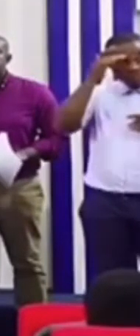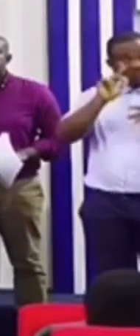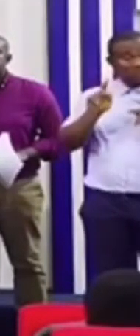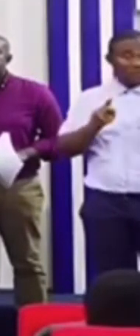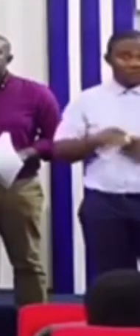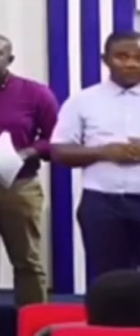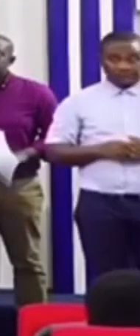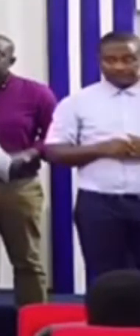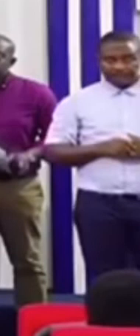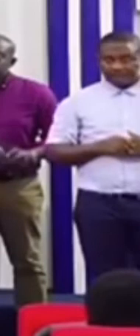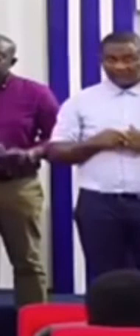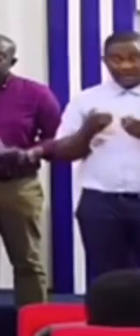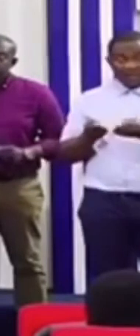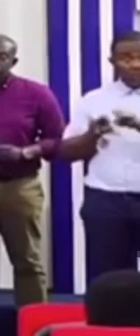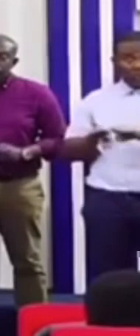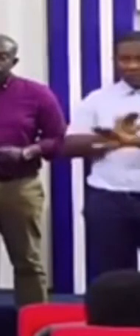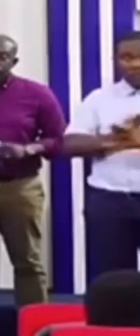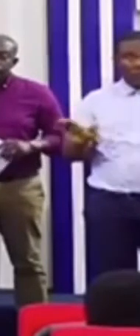with no death.